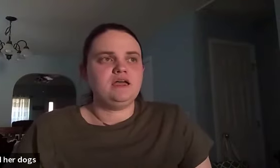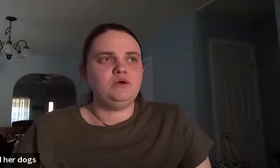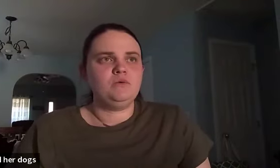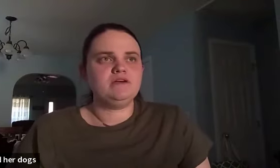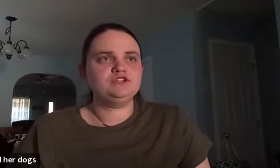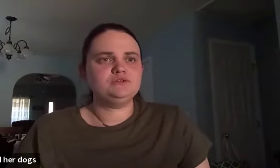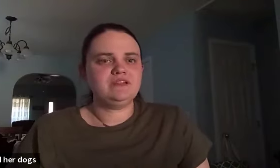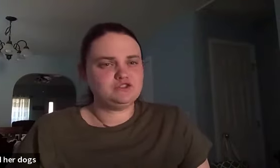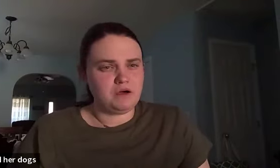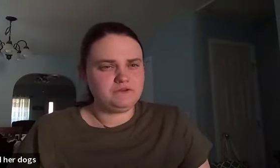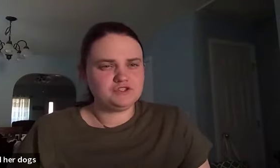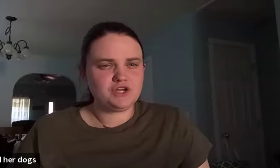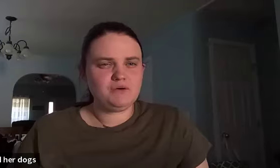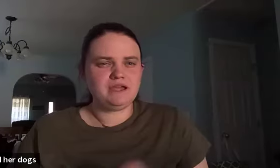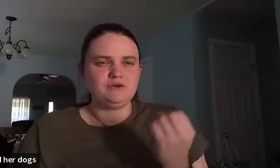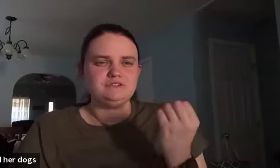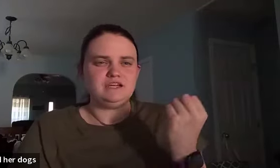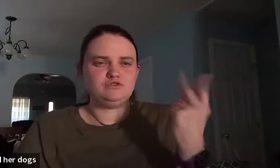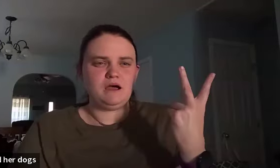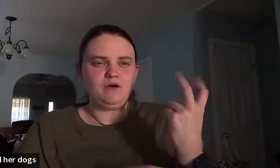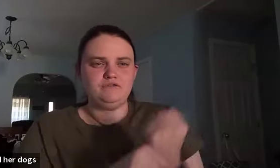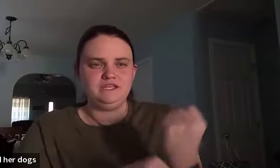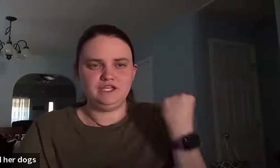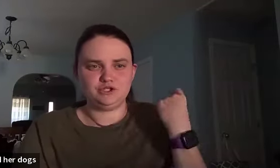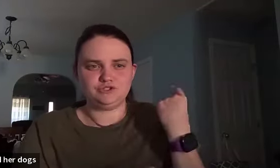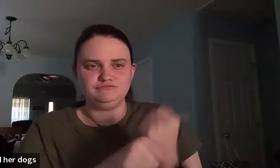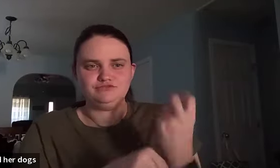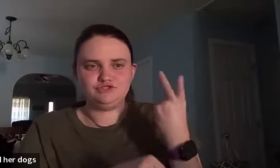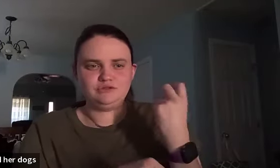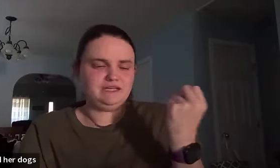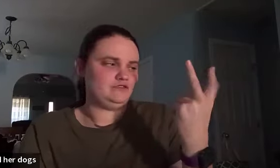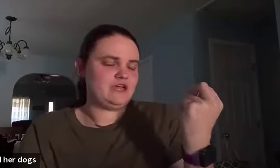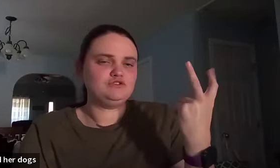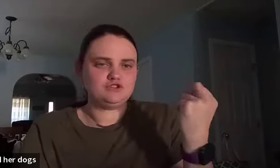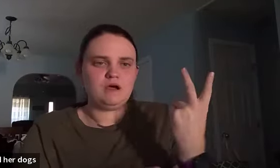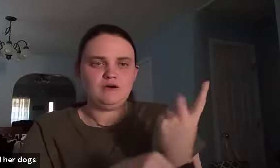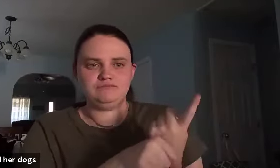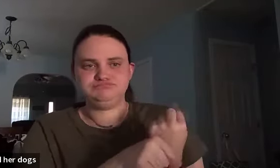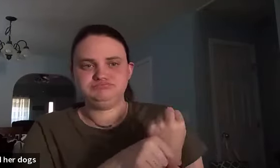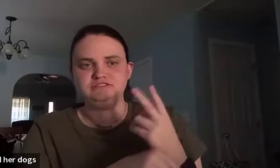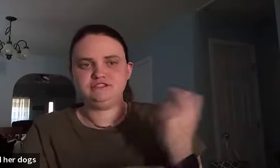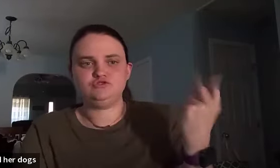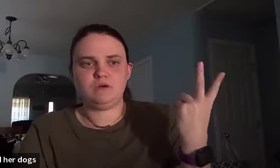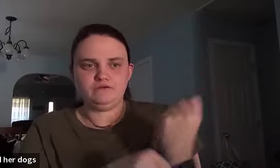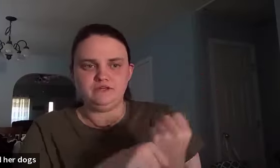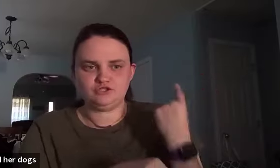But whenever doing like 12 years ago, it goes like 12 years. Like they do the 12 years